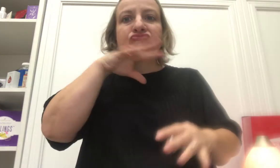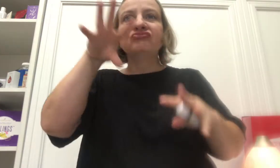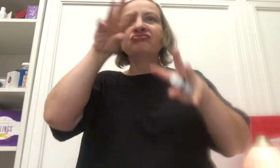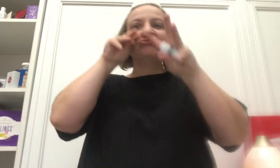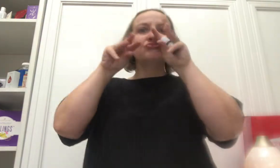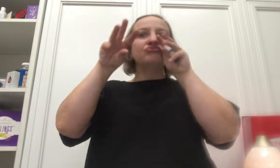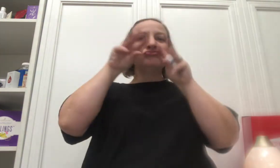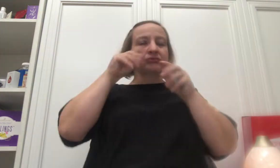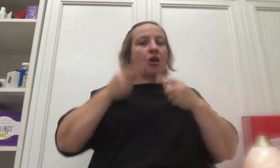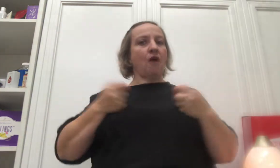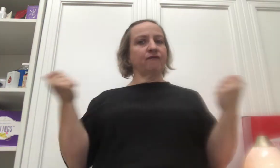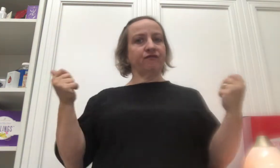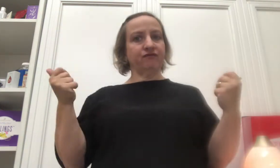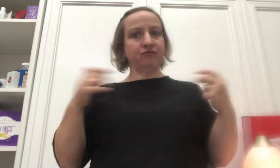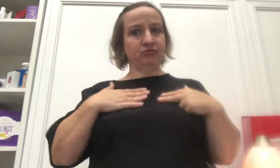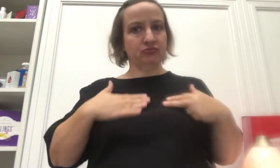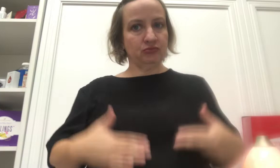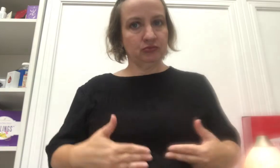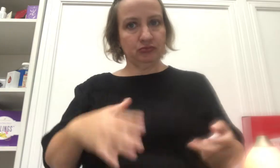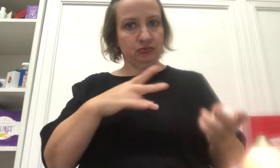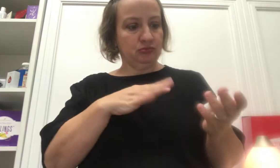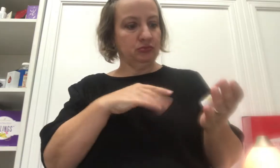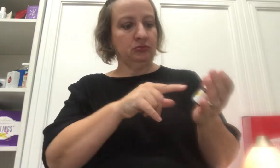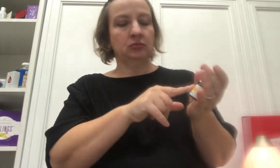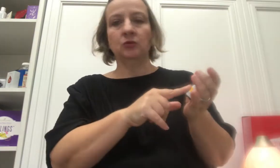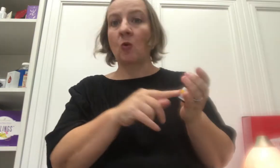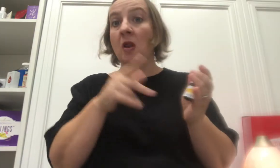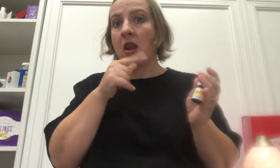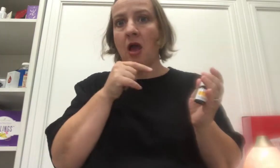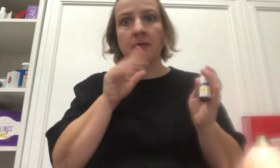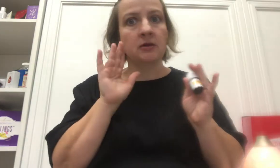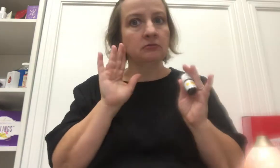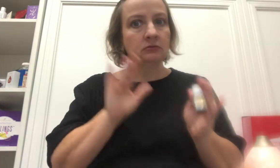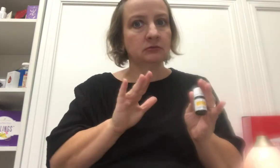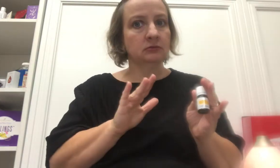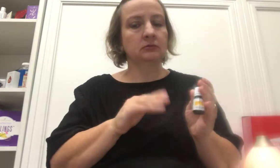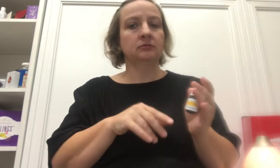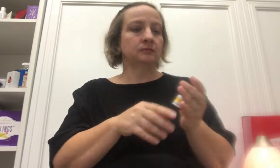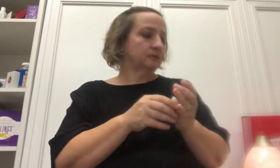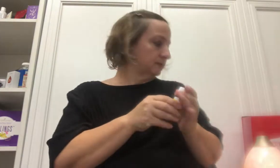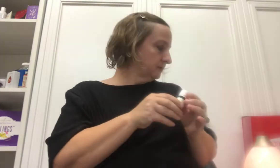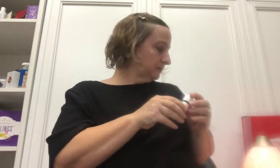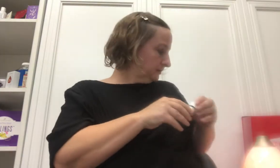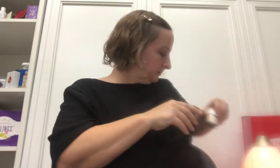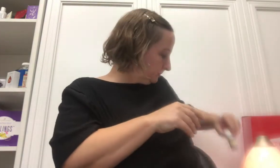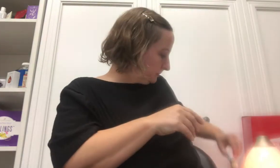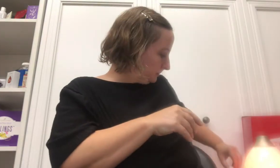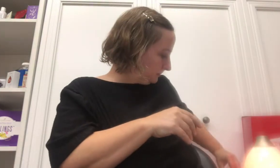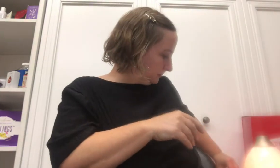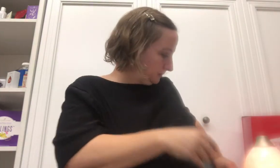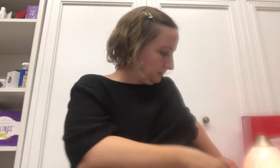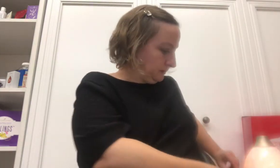out all the gunk you've been breathing in all day. So lemon is an amazing oil to